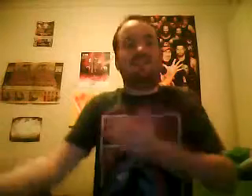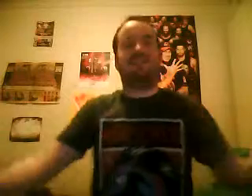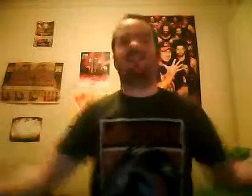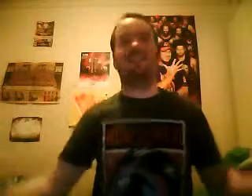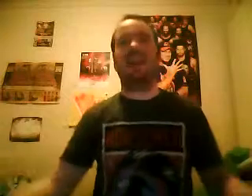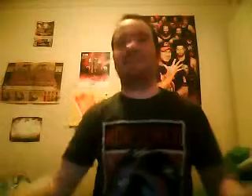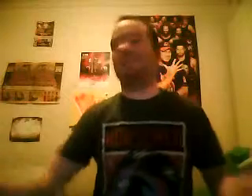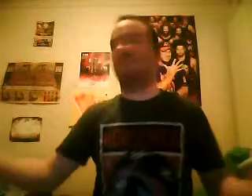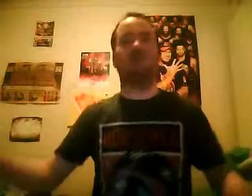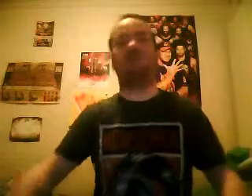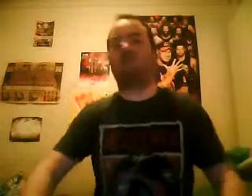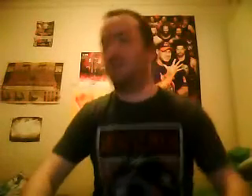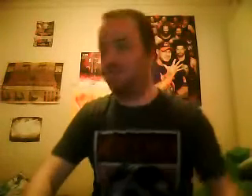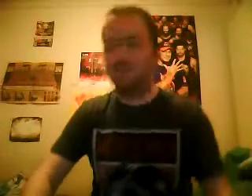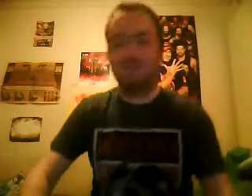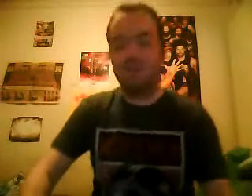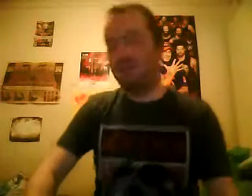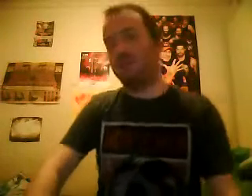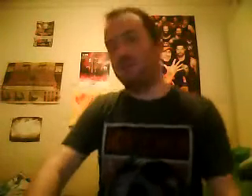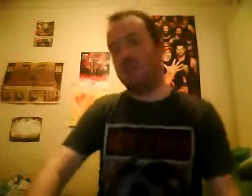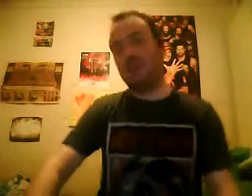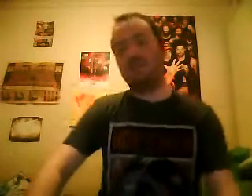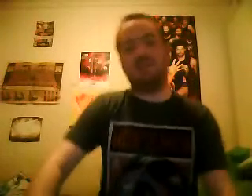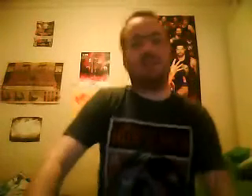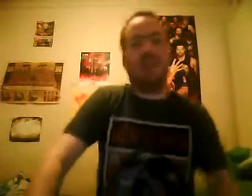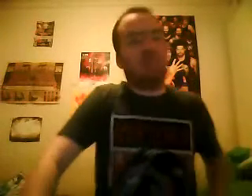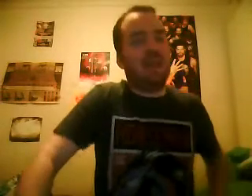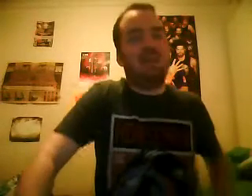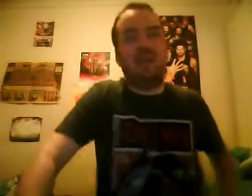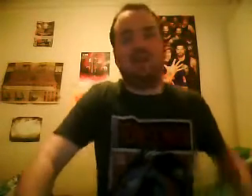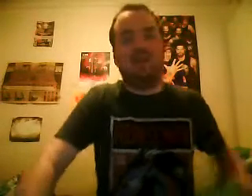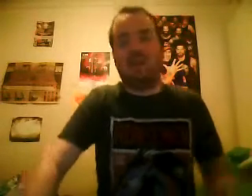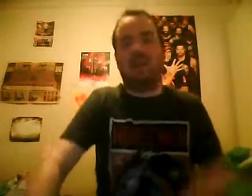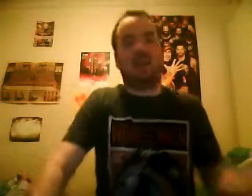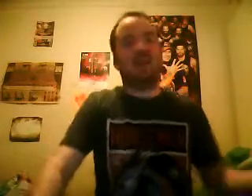Because the tag team division's a joke. And it's a darn shame it is. And I hate